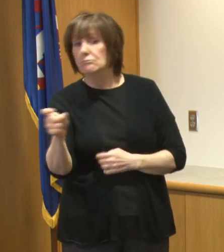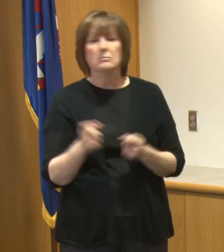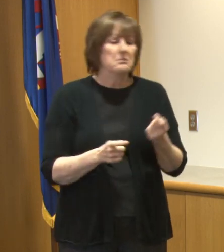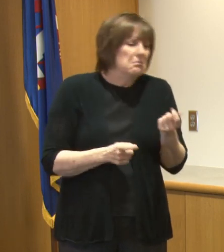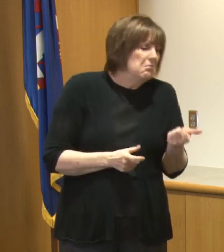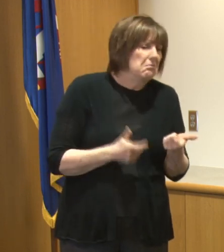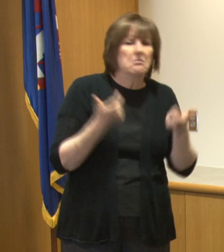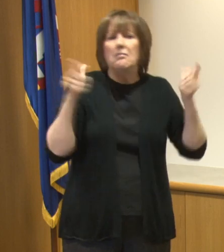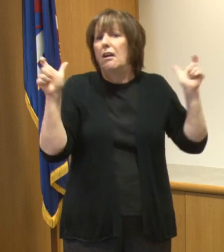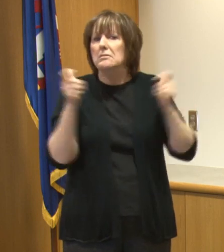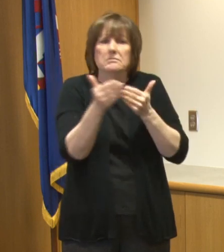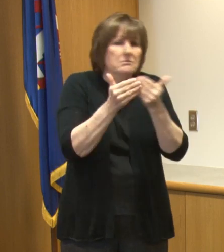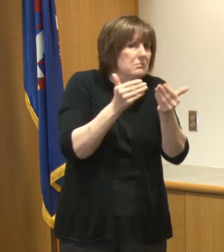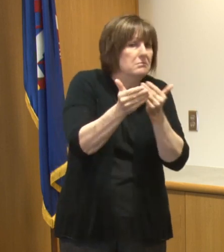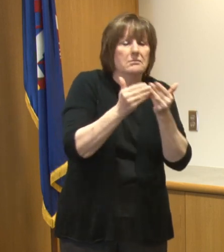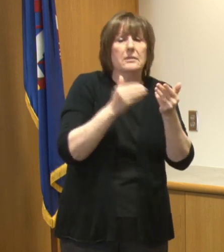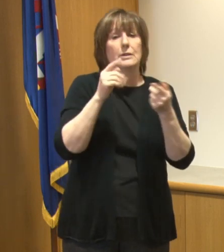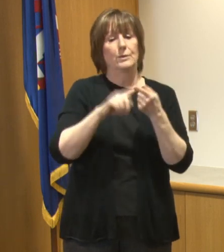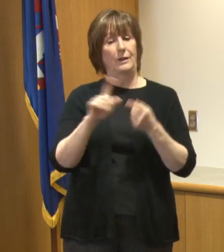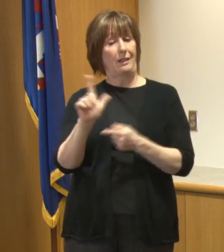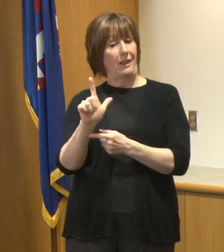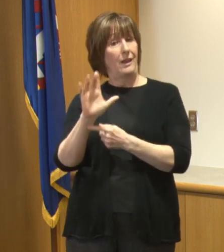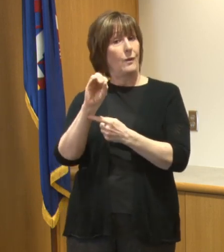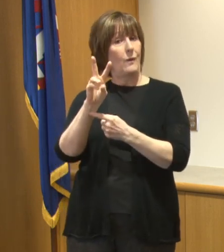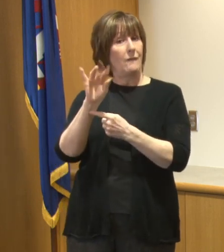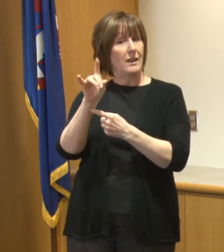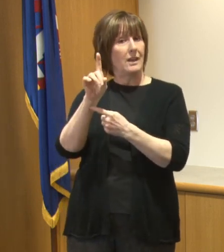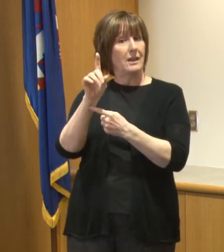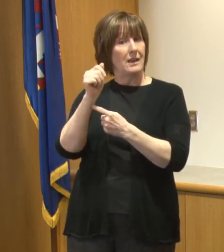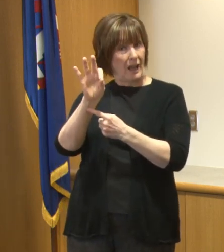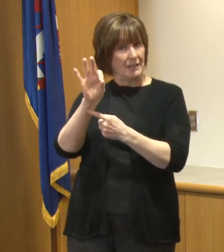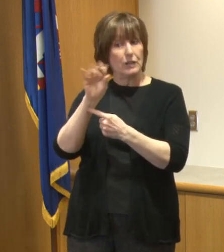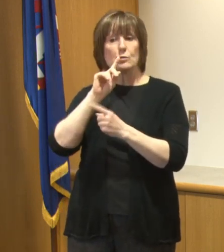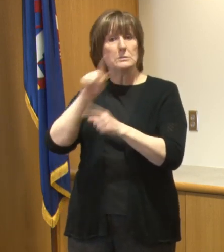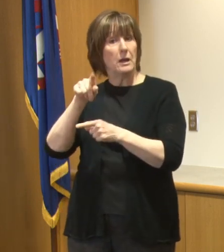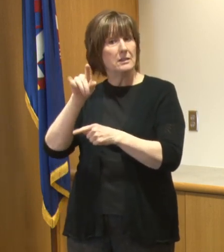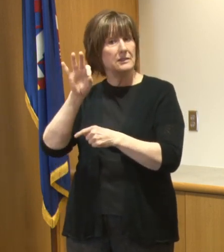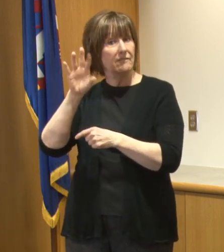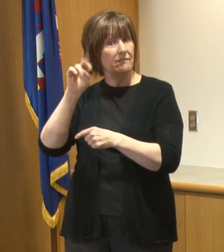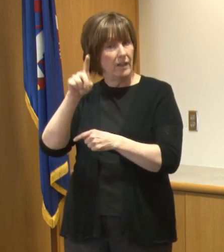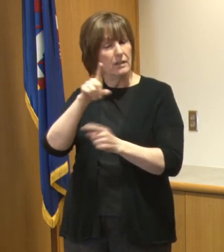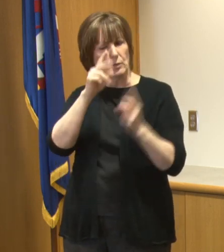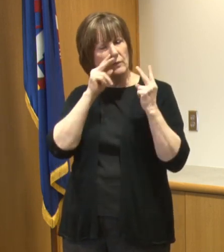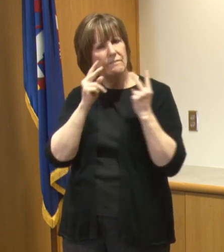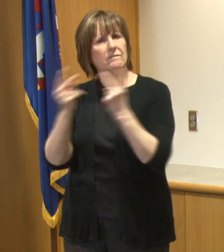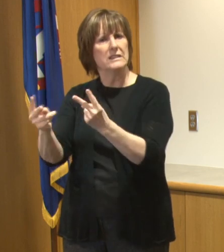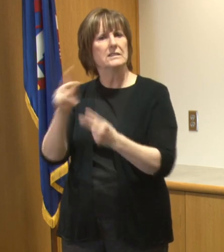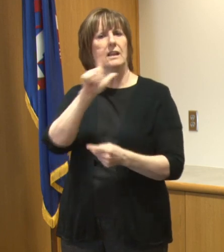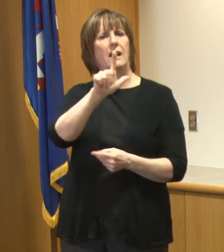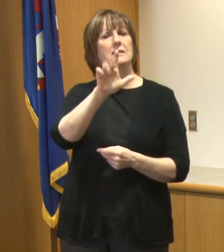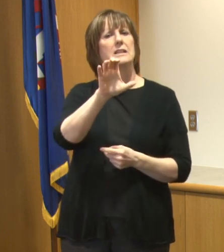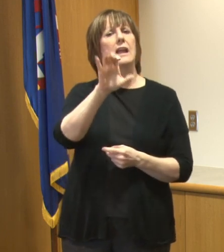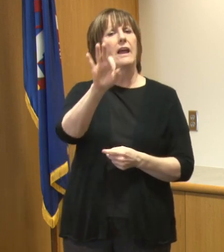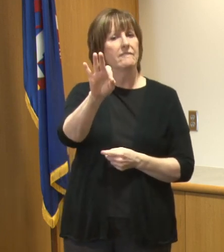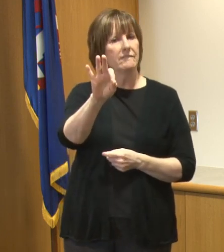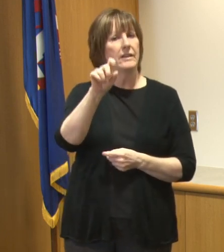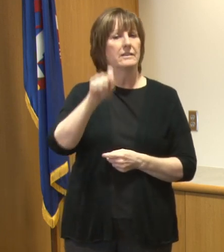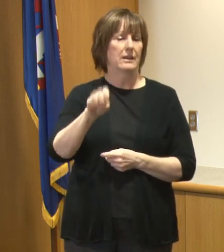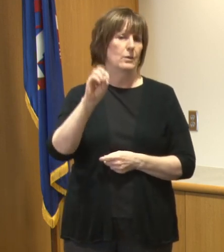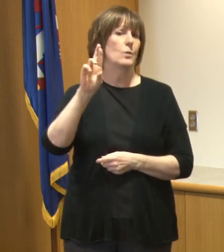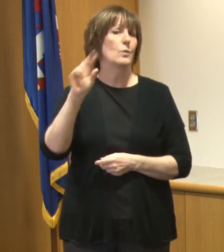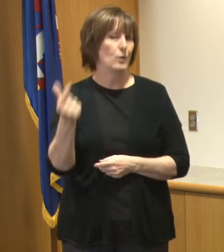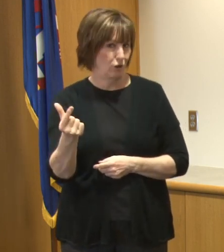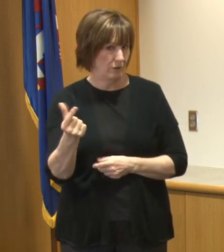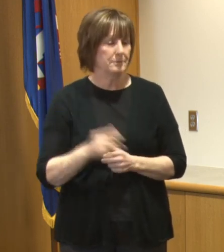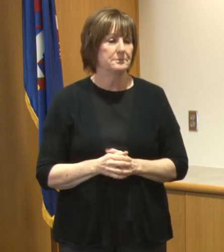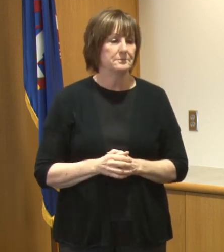however small or large, to the Lincoln COVID-19 Response Fund, please do visit the homepage of the Lincoln Community Foundation at